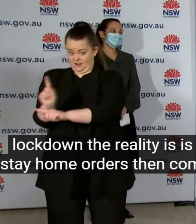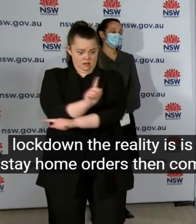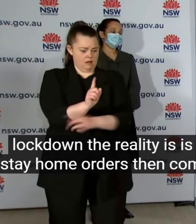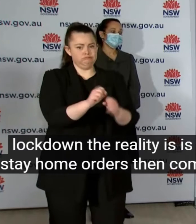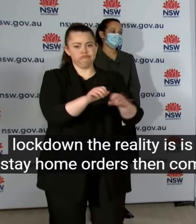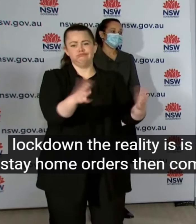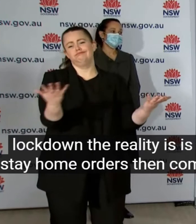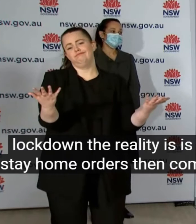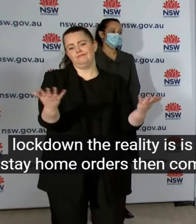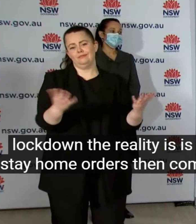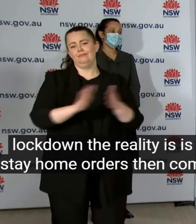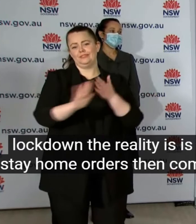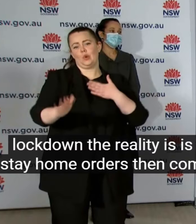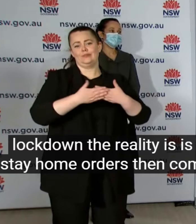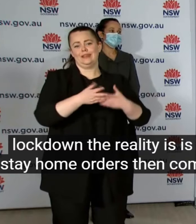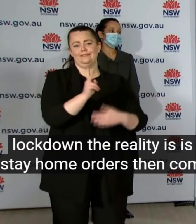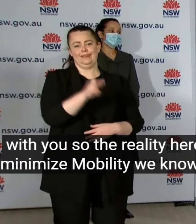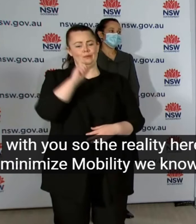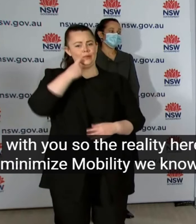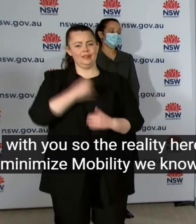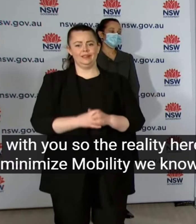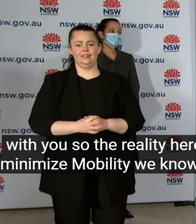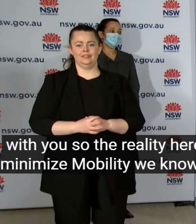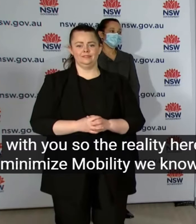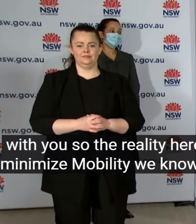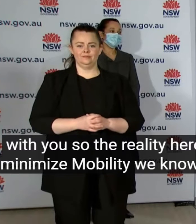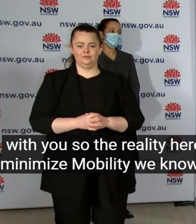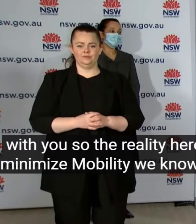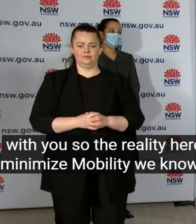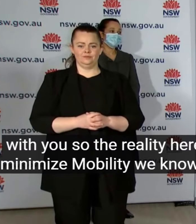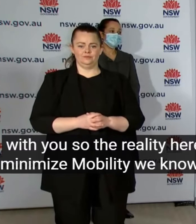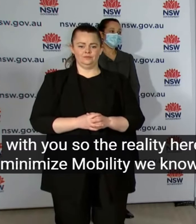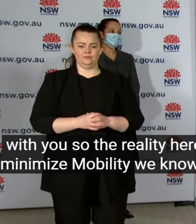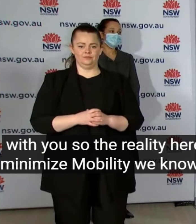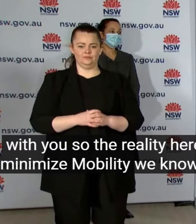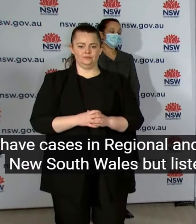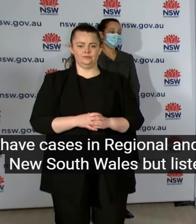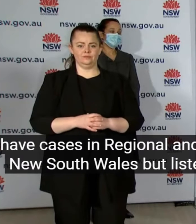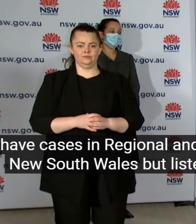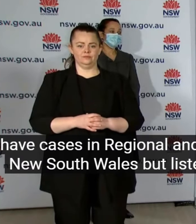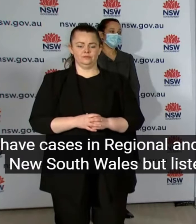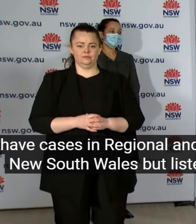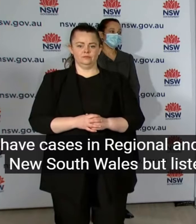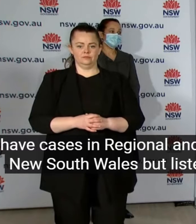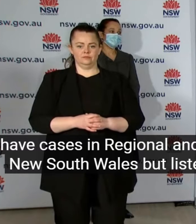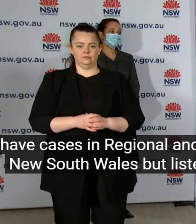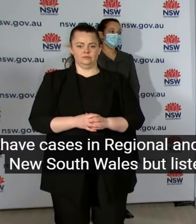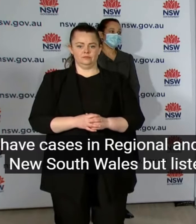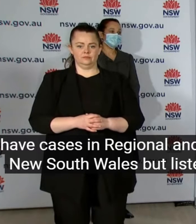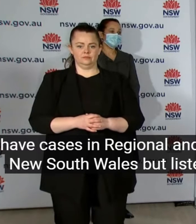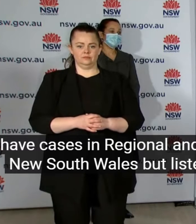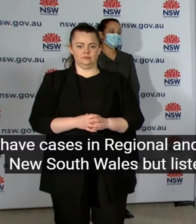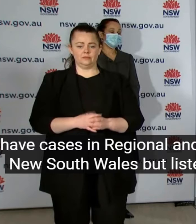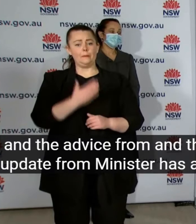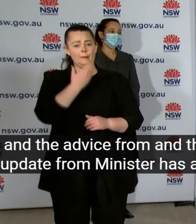We know we have cases in regional and rural New South Wales, but listening and the advice from and the update from Minister